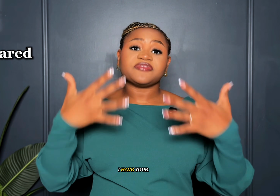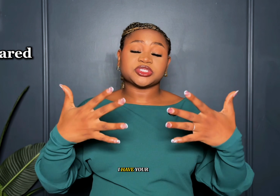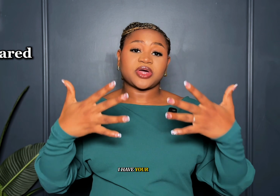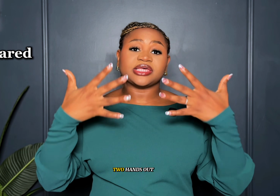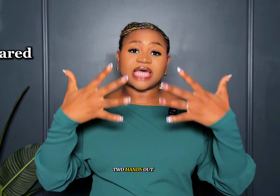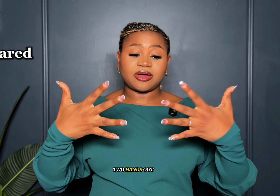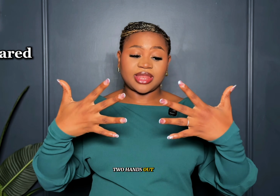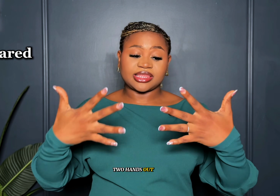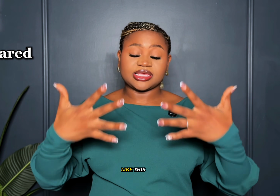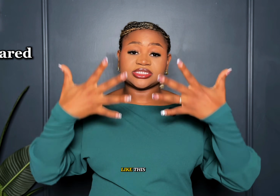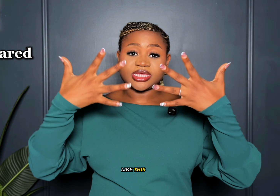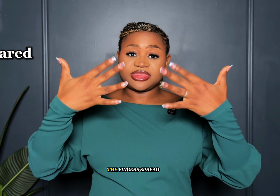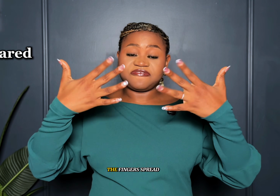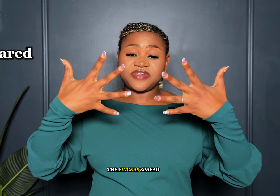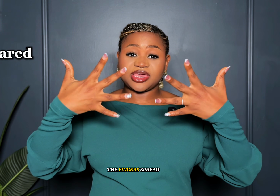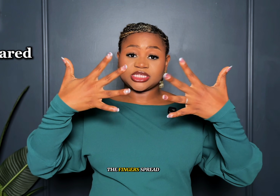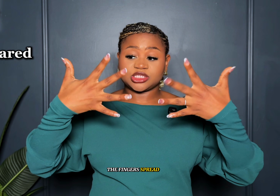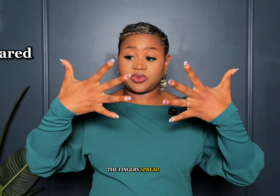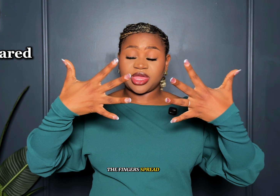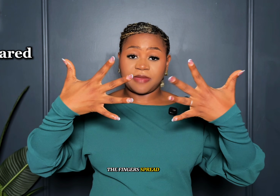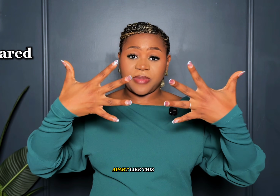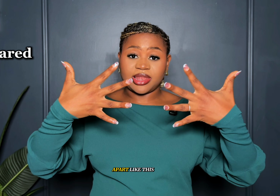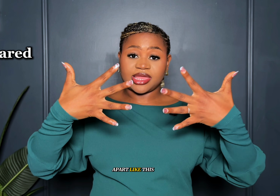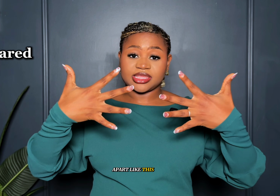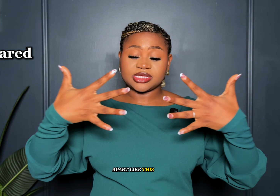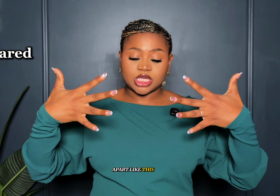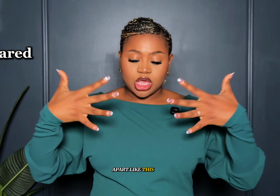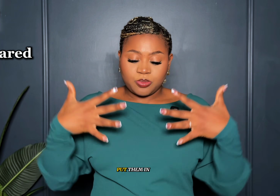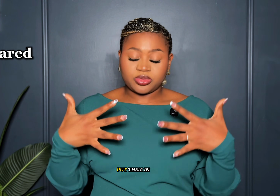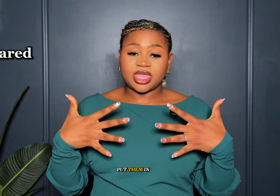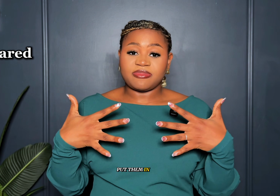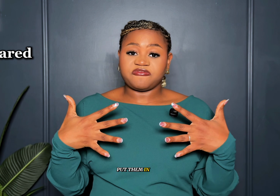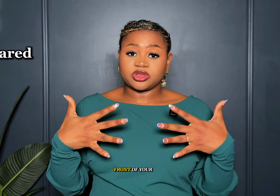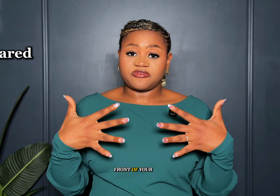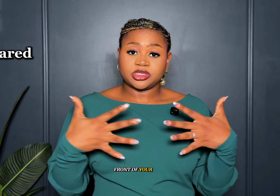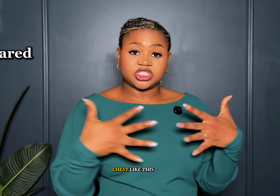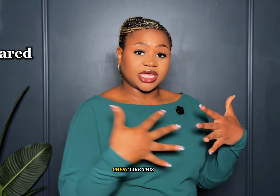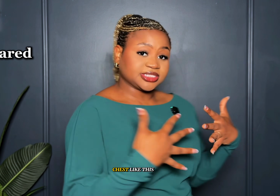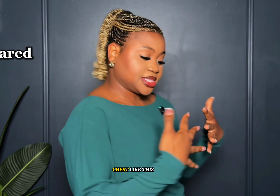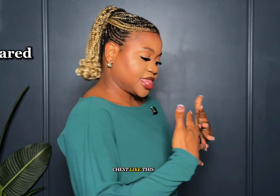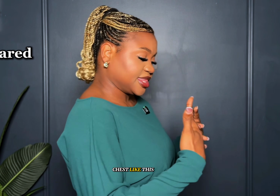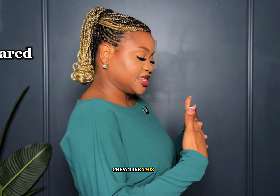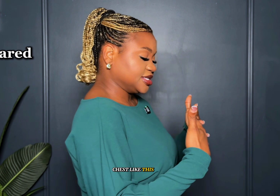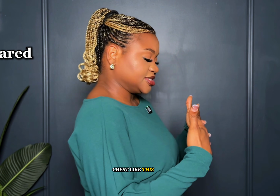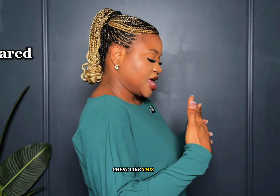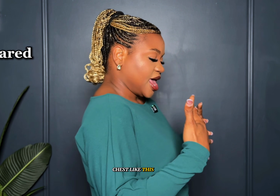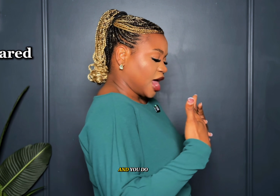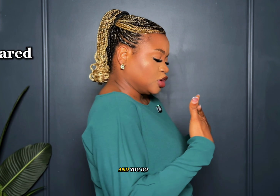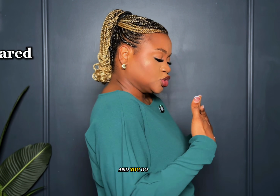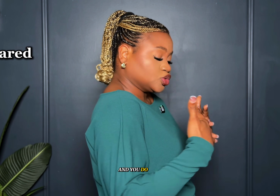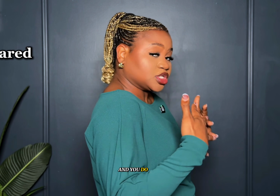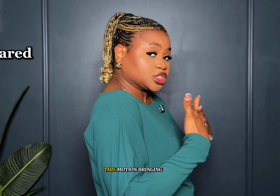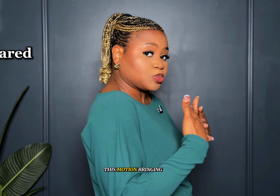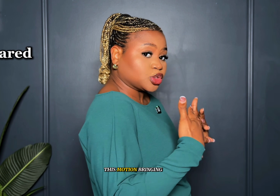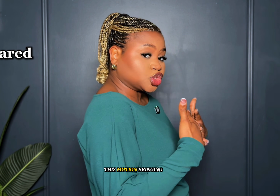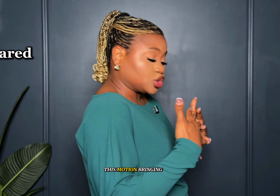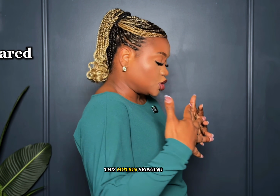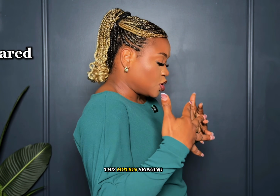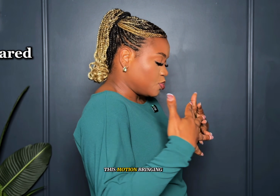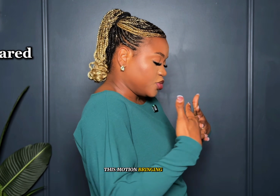two hands out like this, the fingers spread apart like this. Put them in front of your chest like this, and you do this motion, bringing